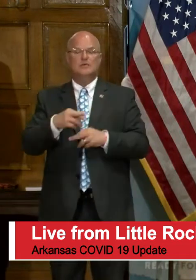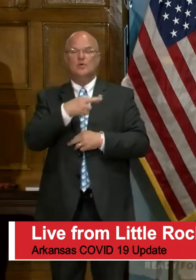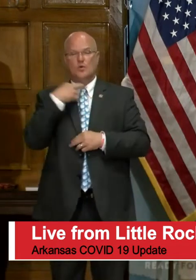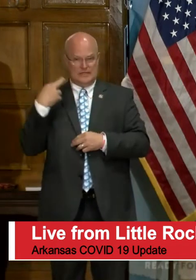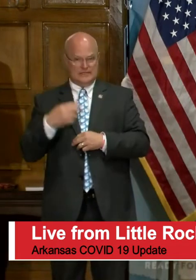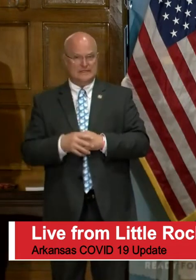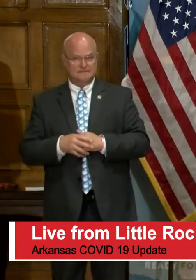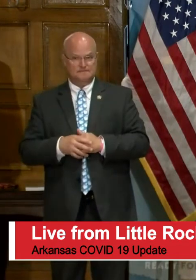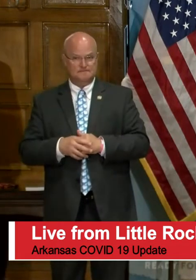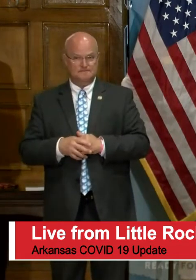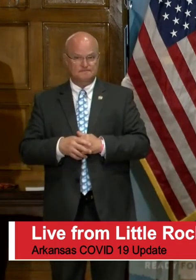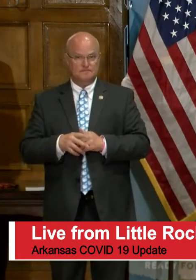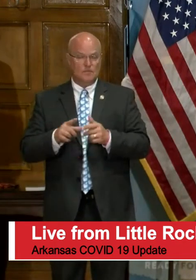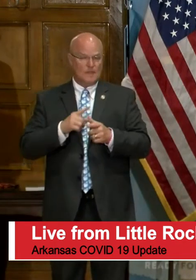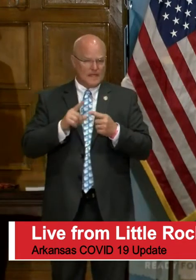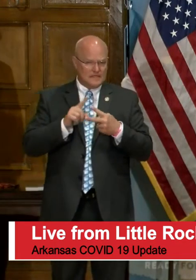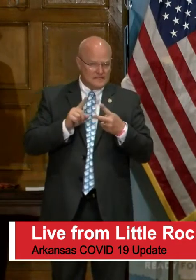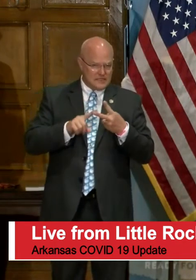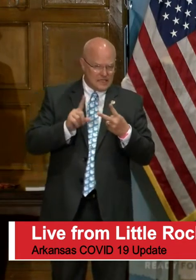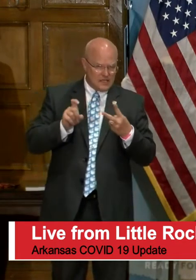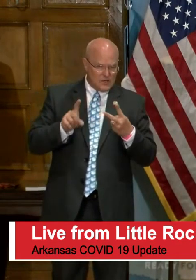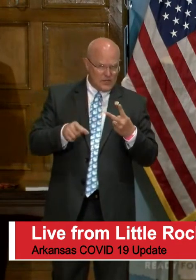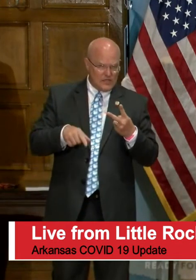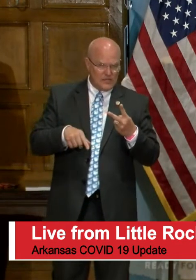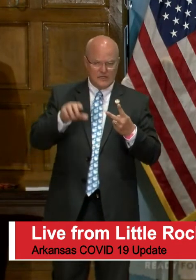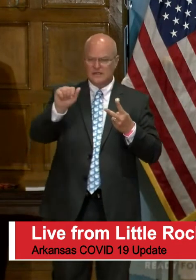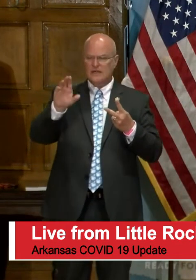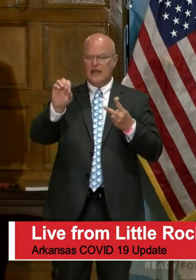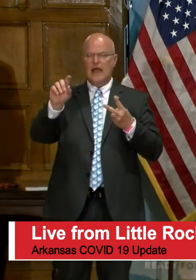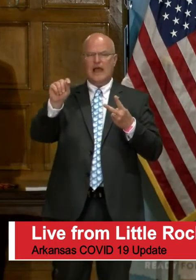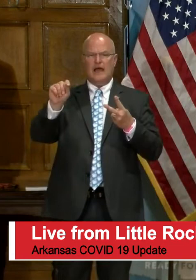risk. And then you had a second question?